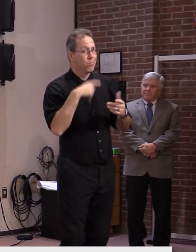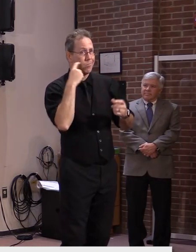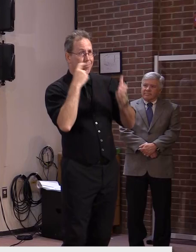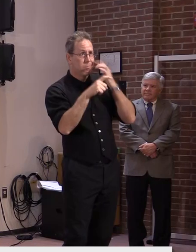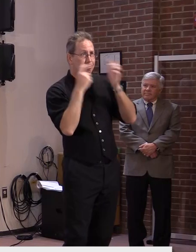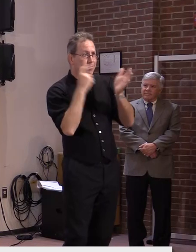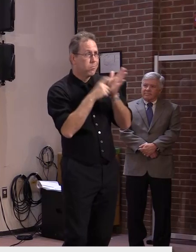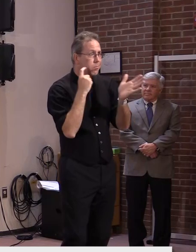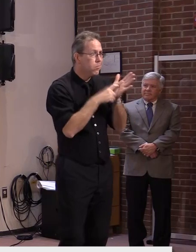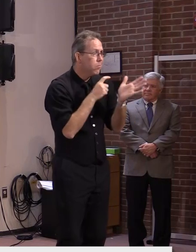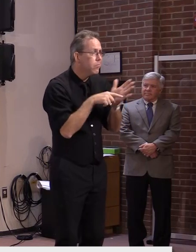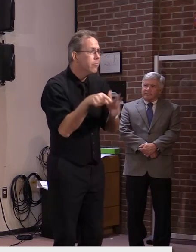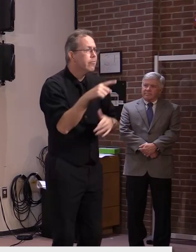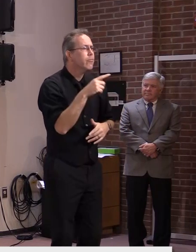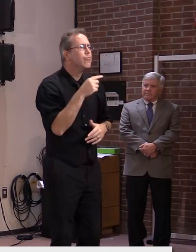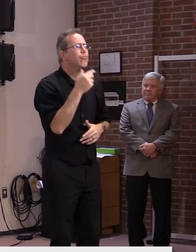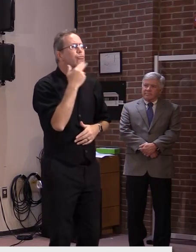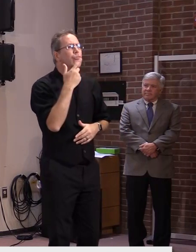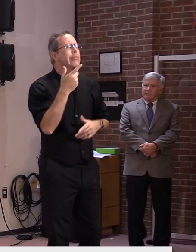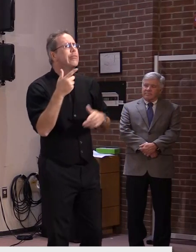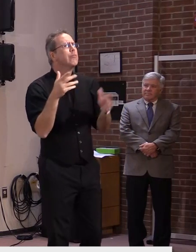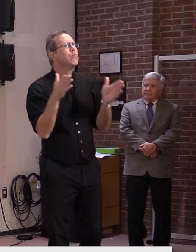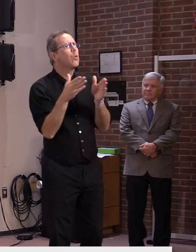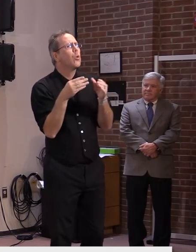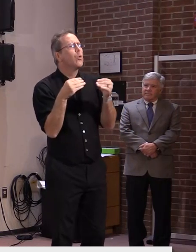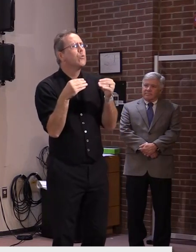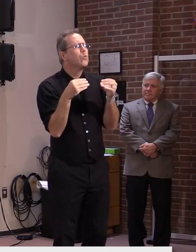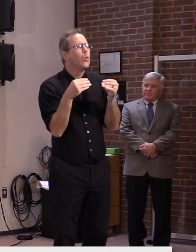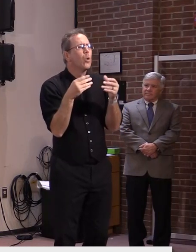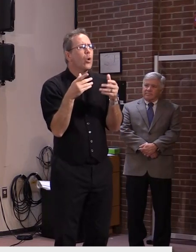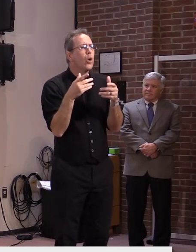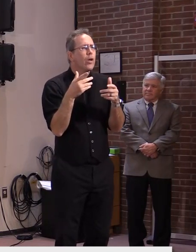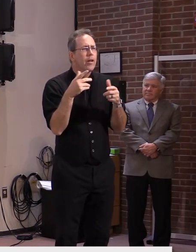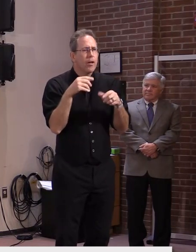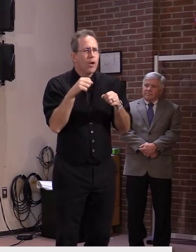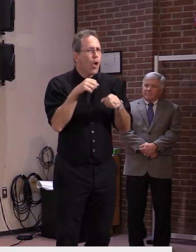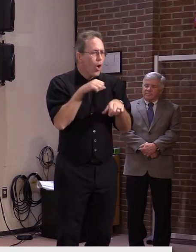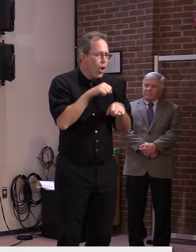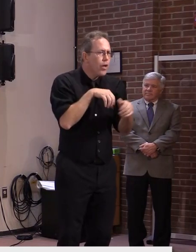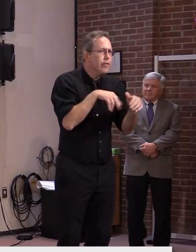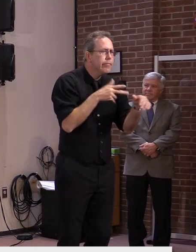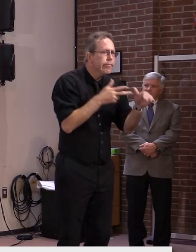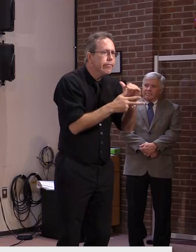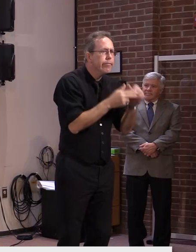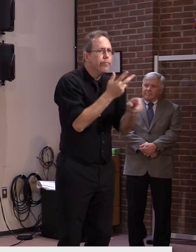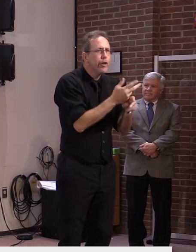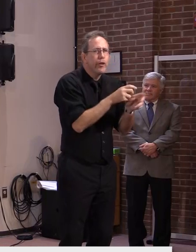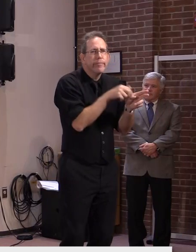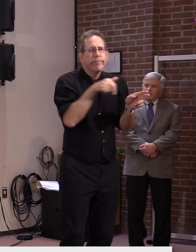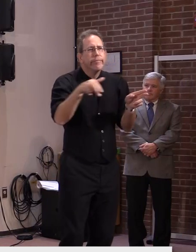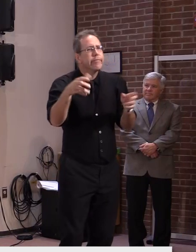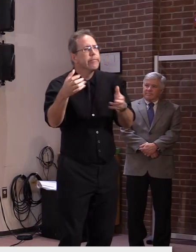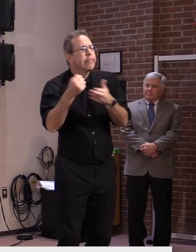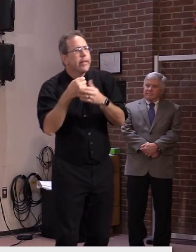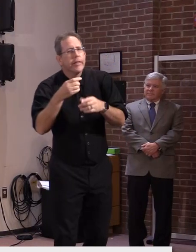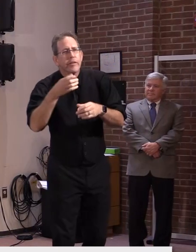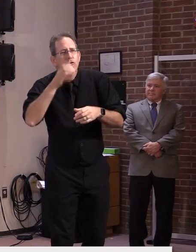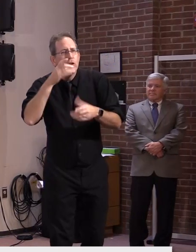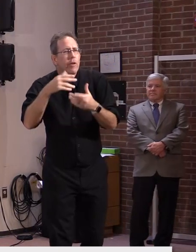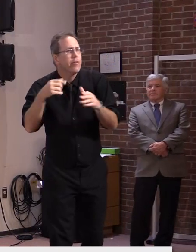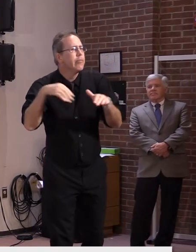convenience store after getting gas. It's not going into certain situations for a small period of